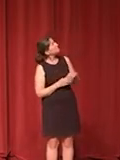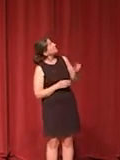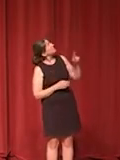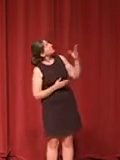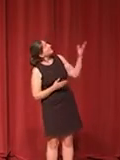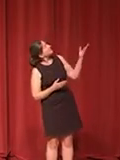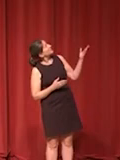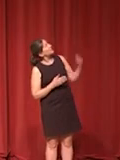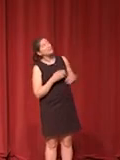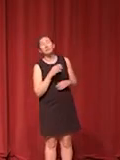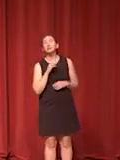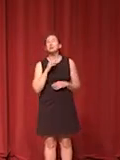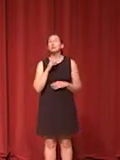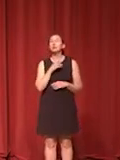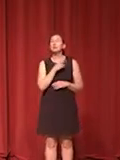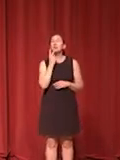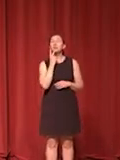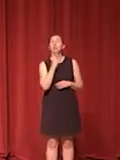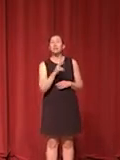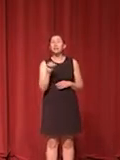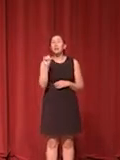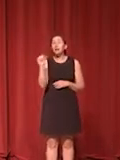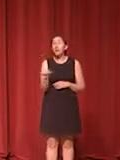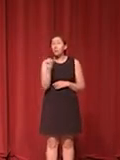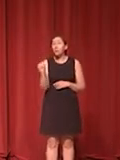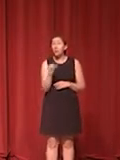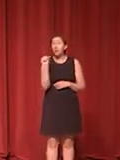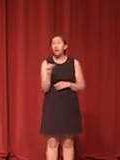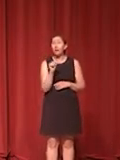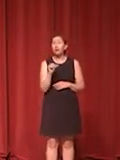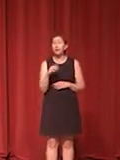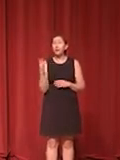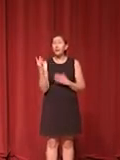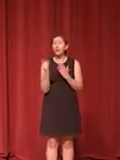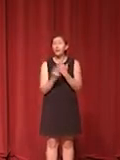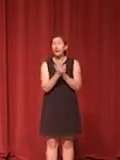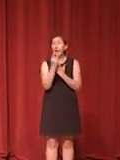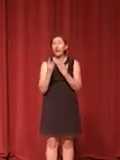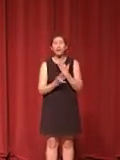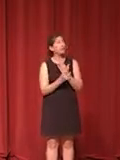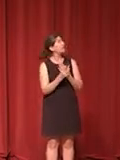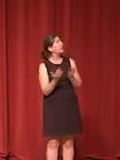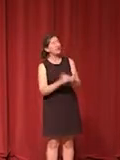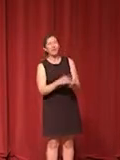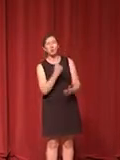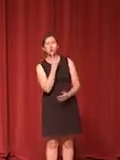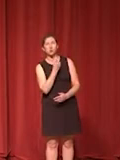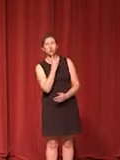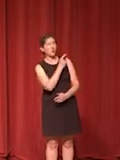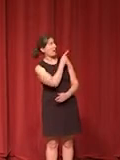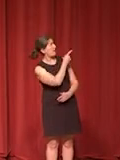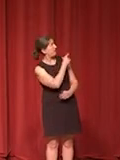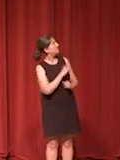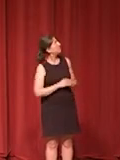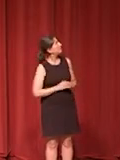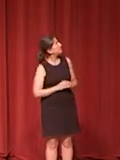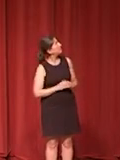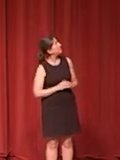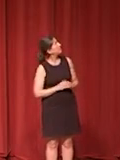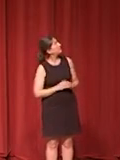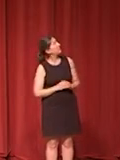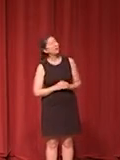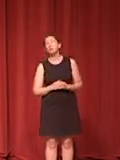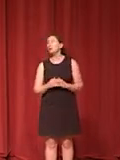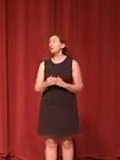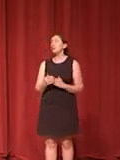see we can now identify amyloid. So these are the plaques in somebody, that's all the red areas. And again, this is a different picture looking kind